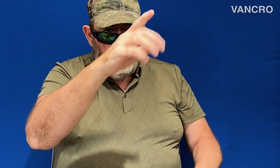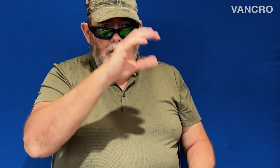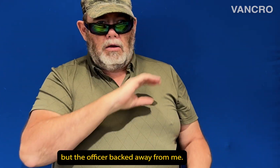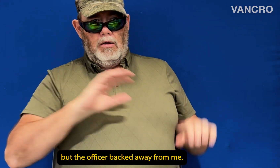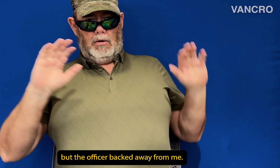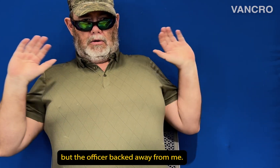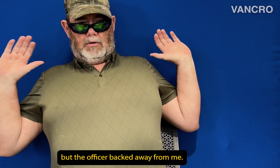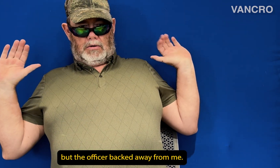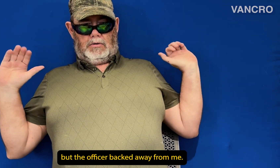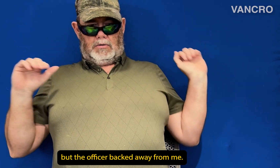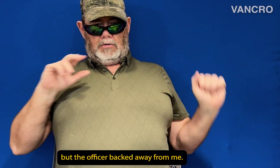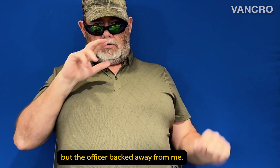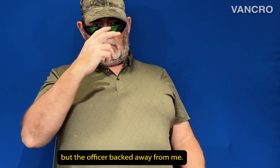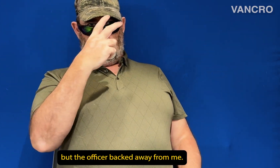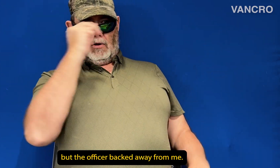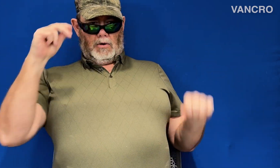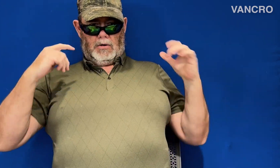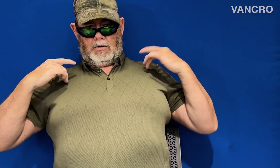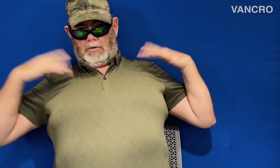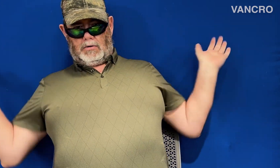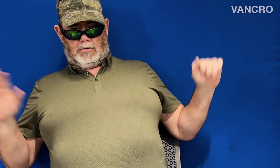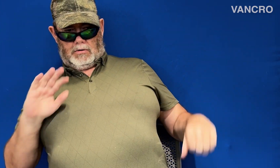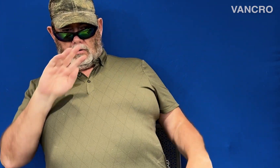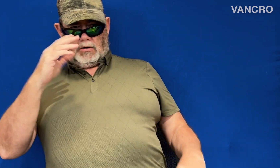But the officer backed away from me.